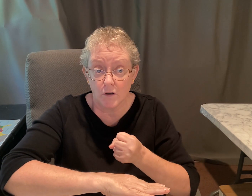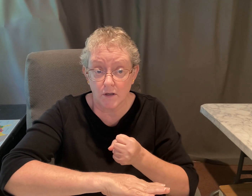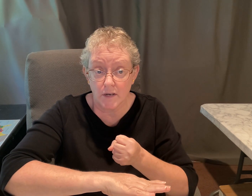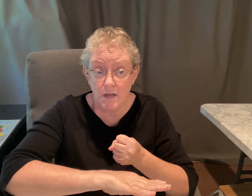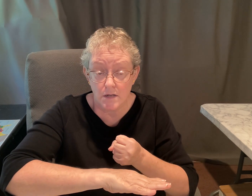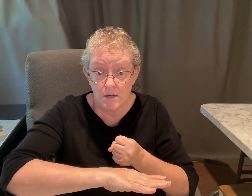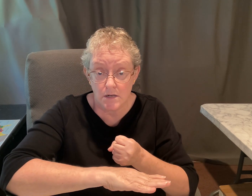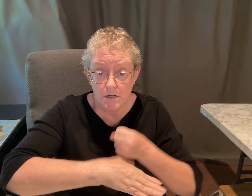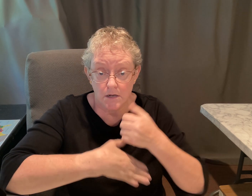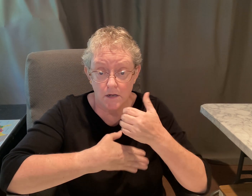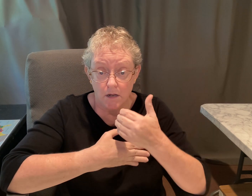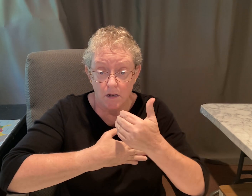Wood.